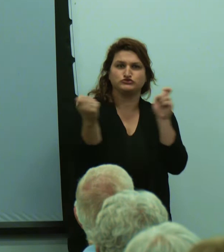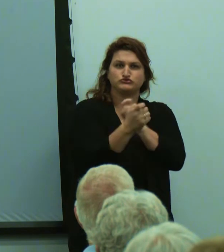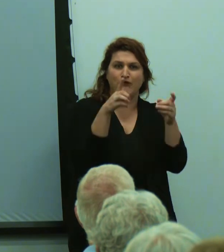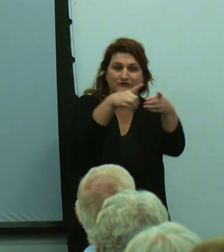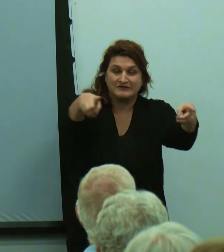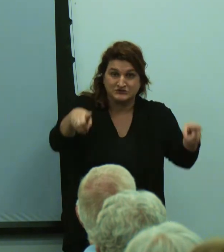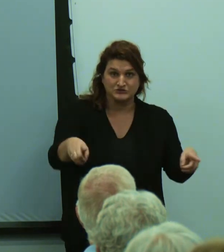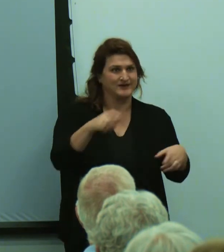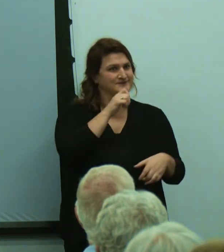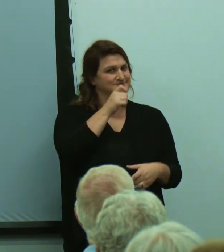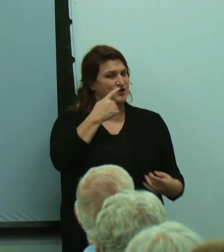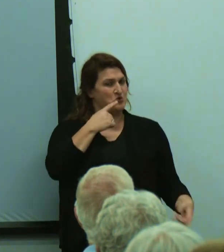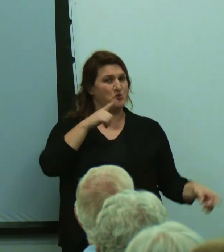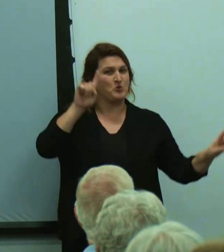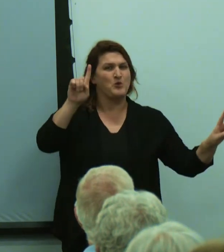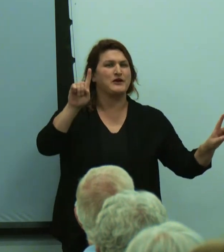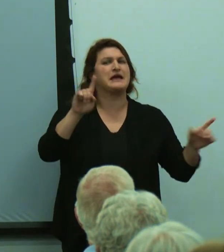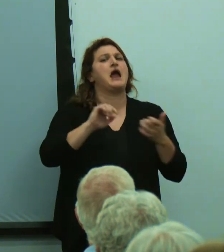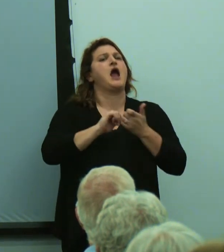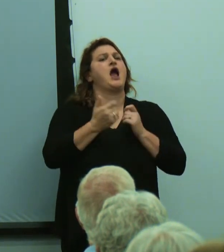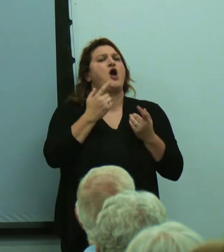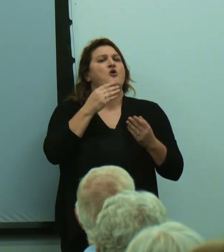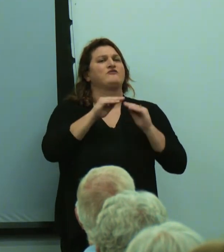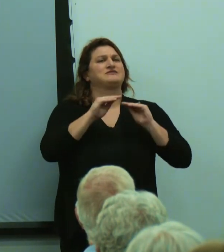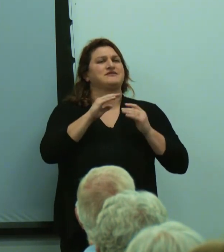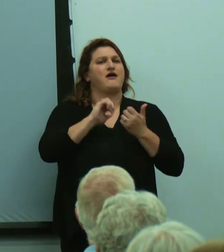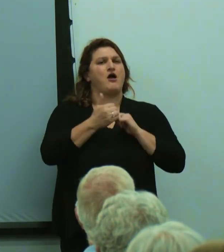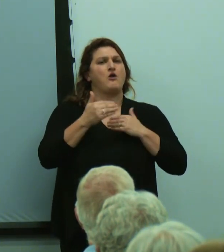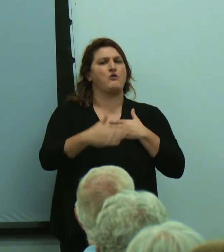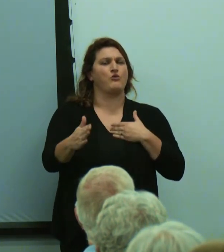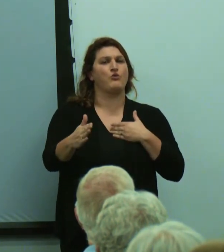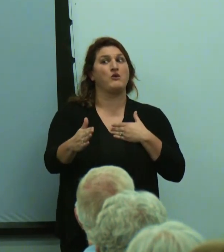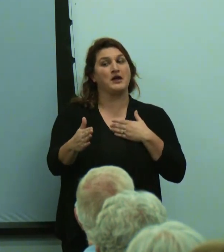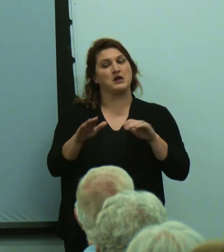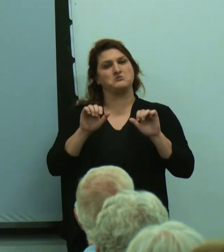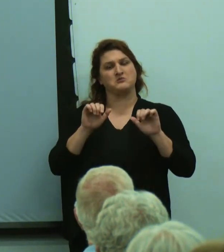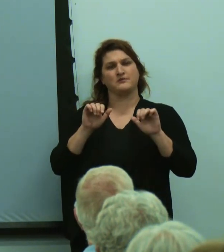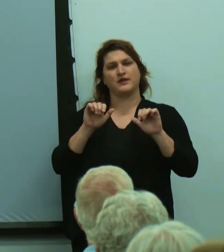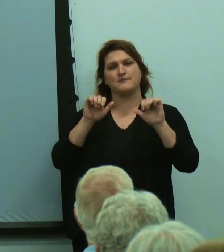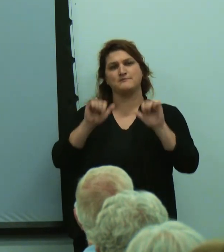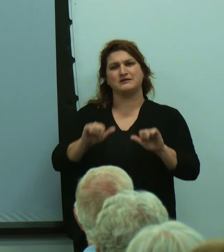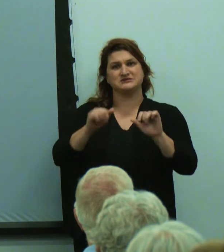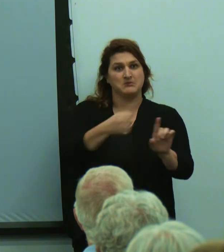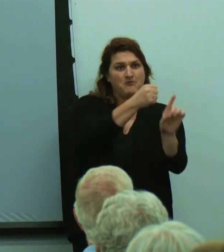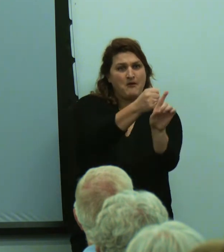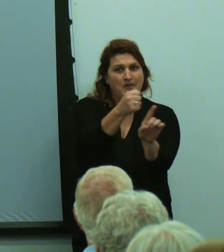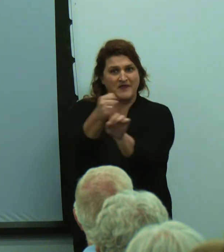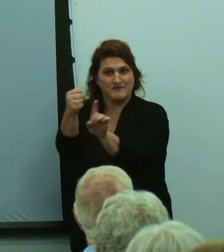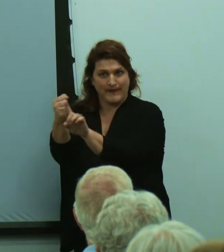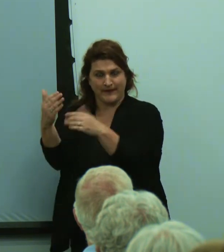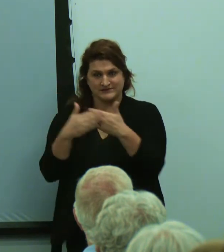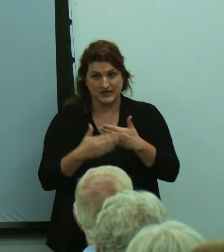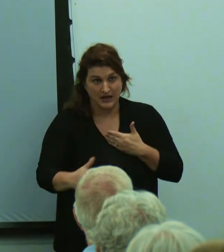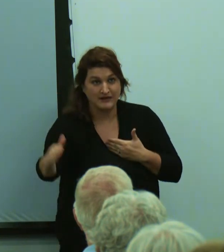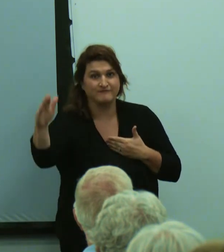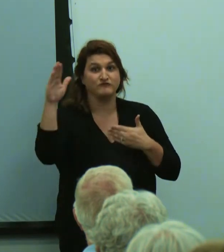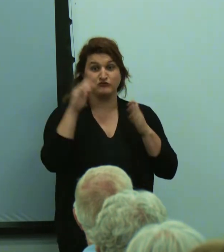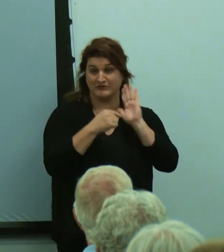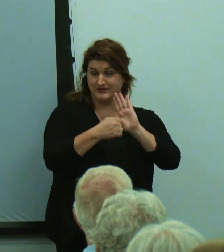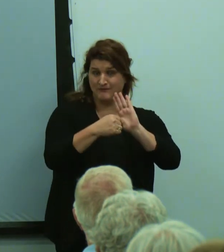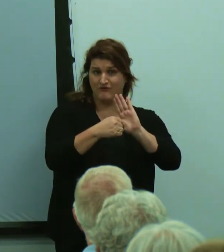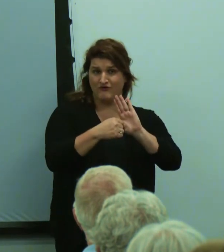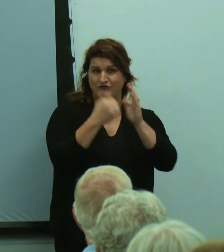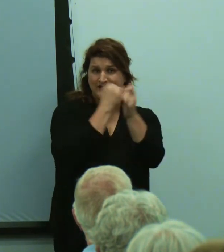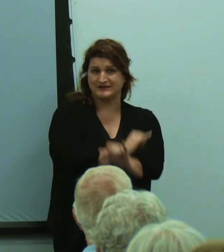the process. He'll also describe the possible impacts of future political issues on redistricting, such as the